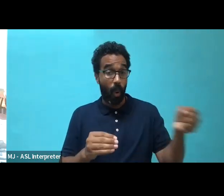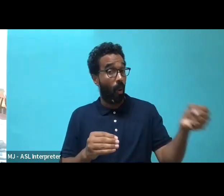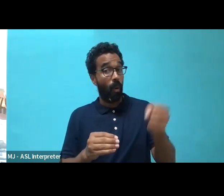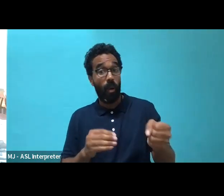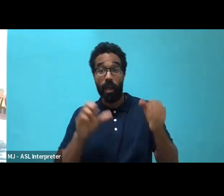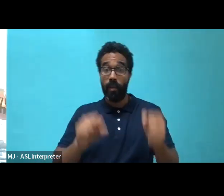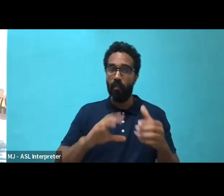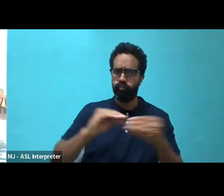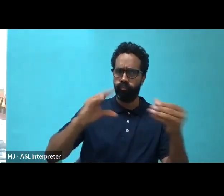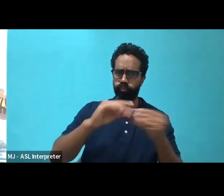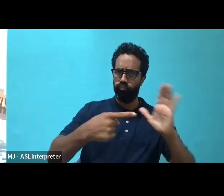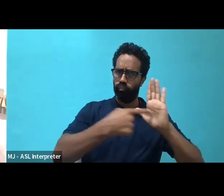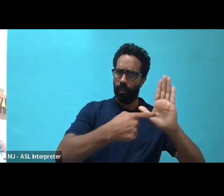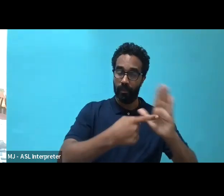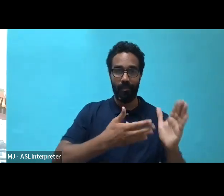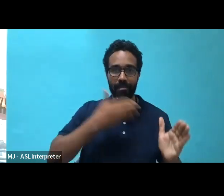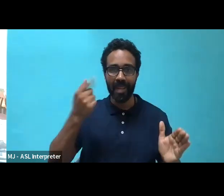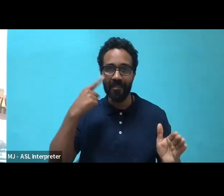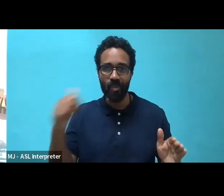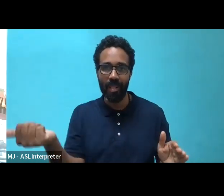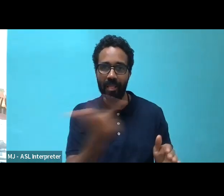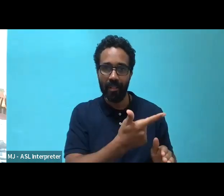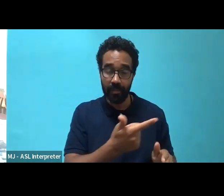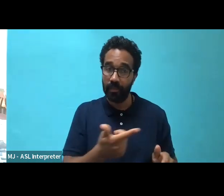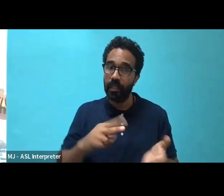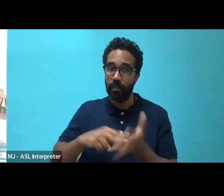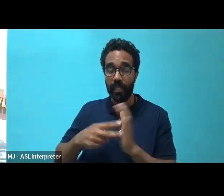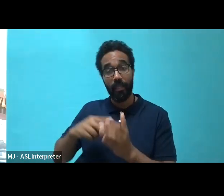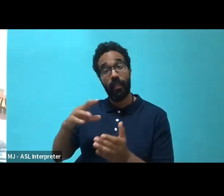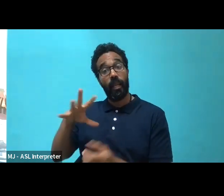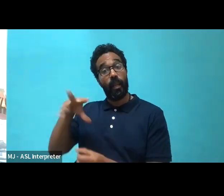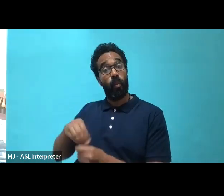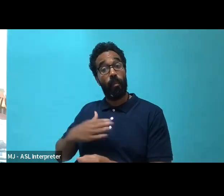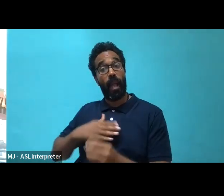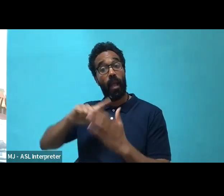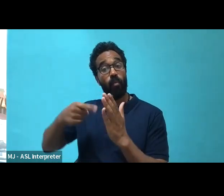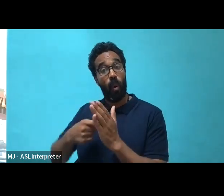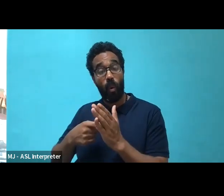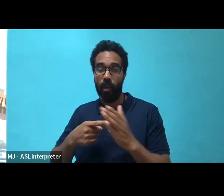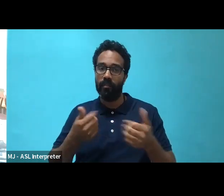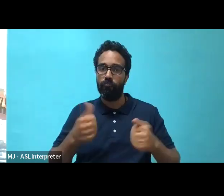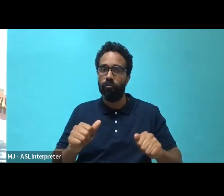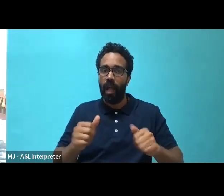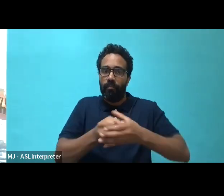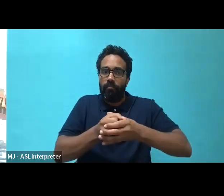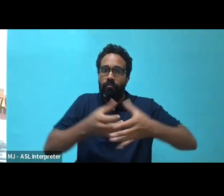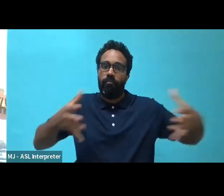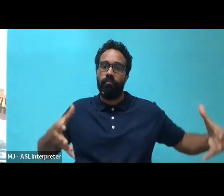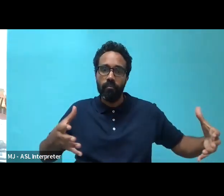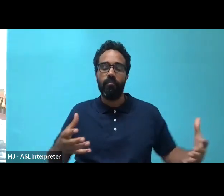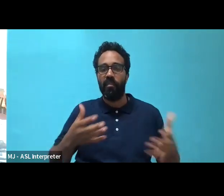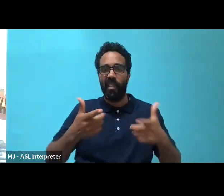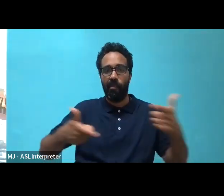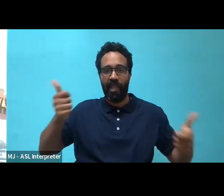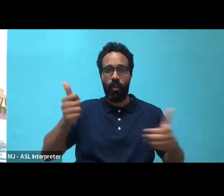important roles, but it's to think and include in our roles, expanding the populace who are involved in the issues. And if we could go to